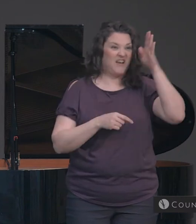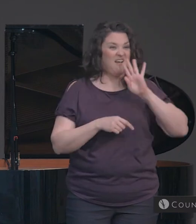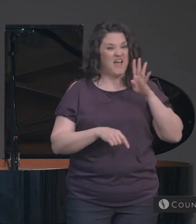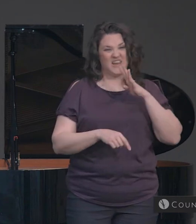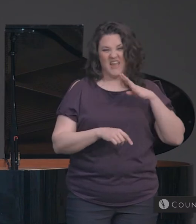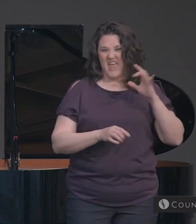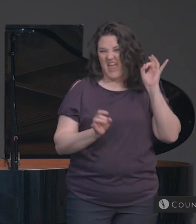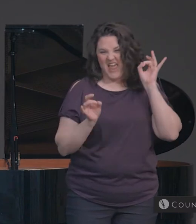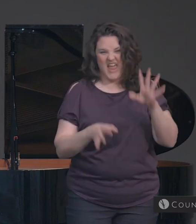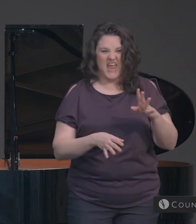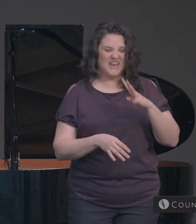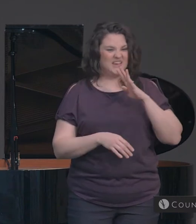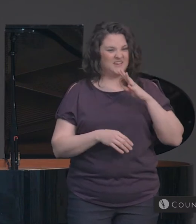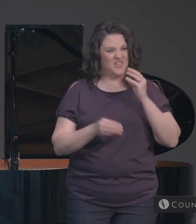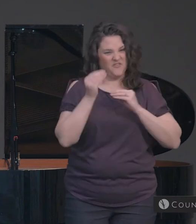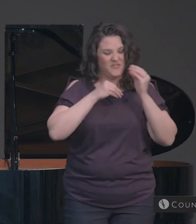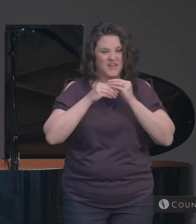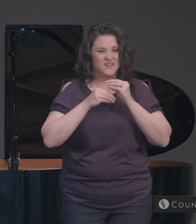God says,